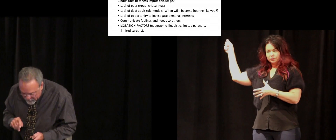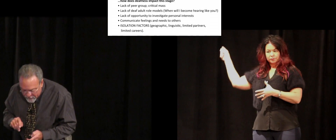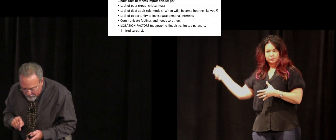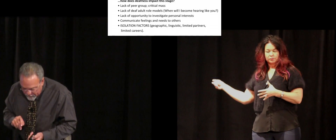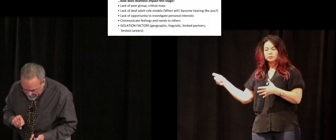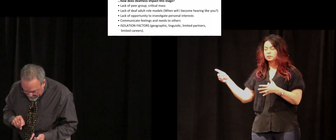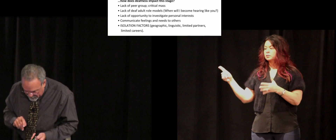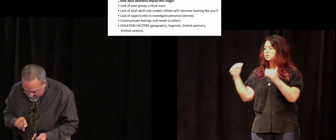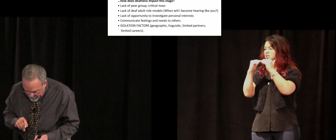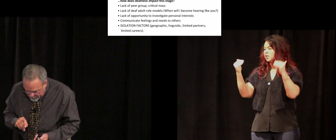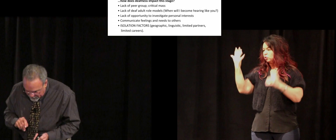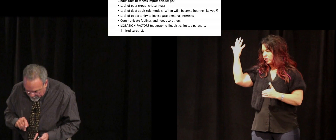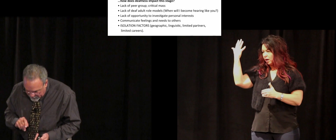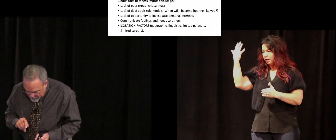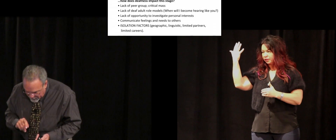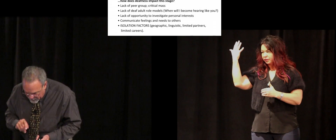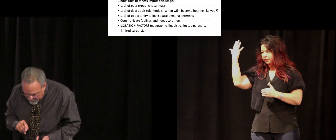Okay.